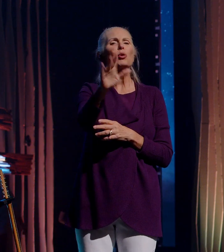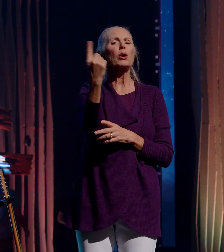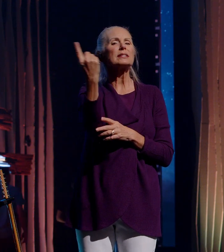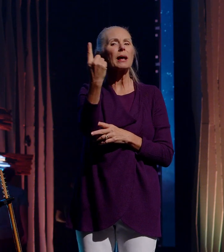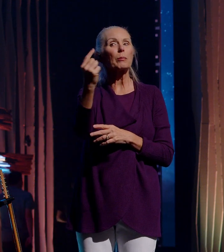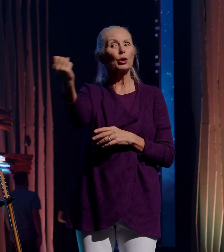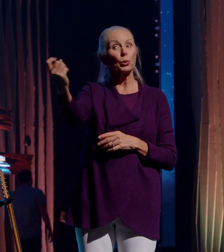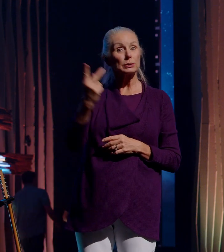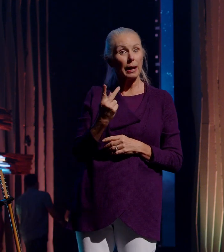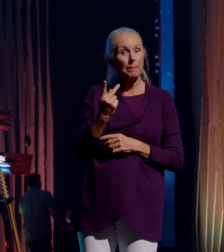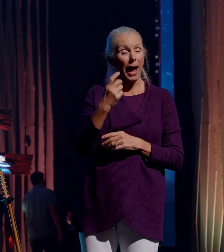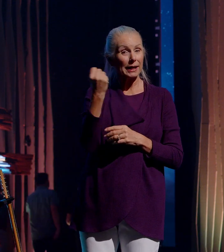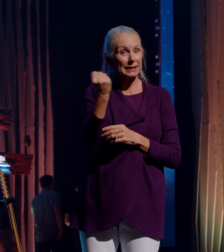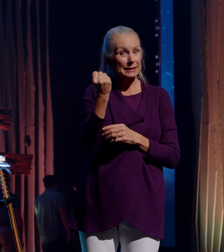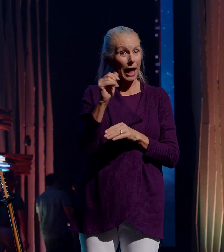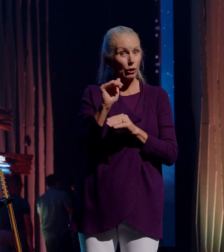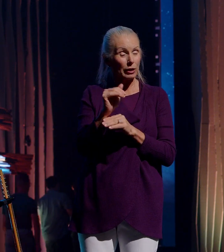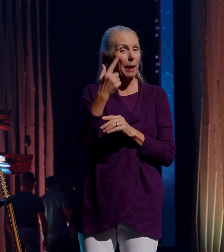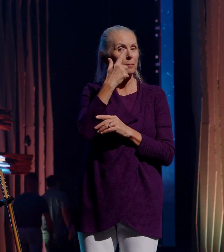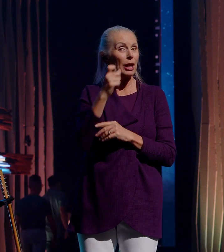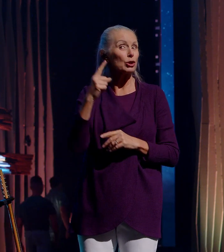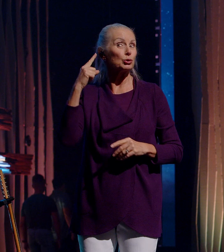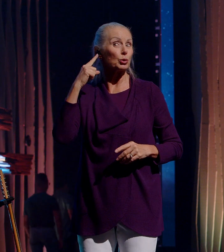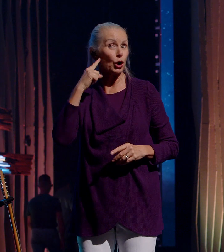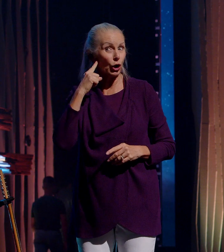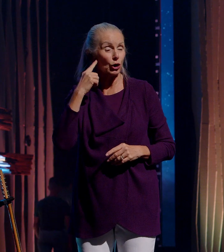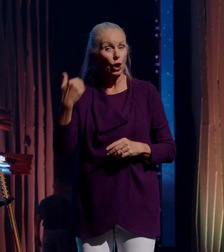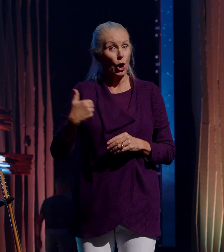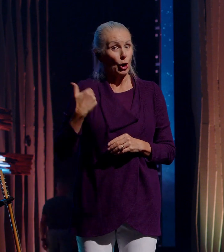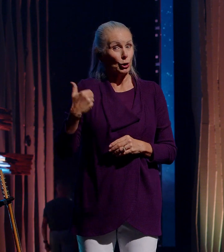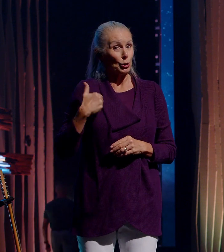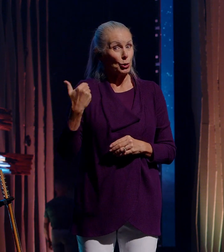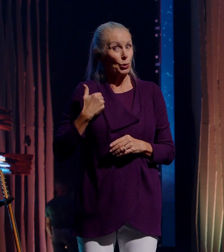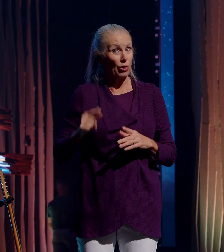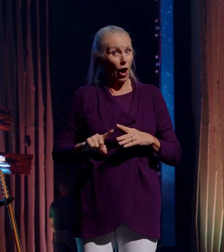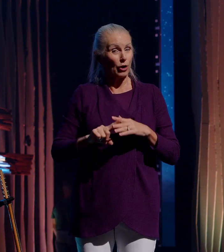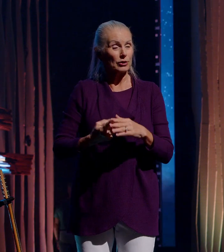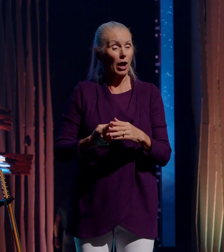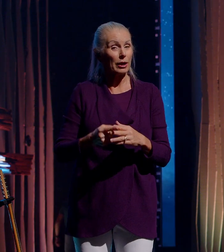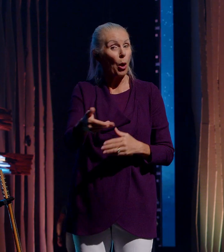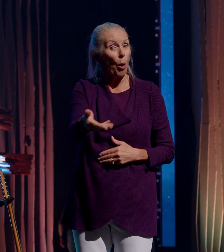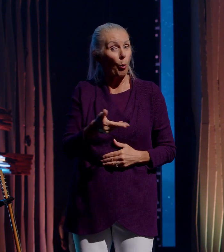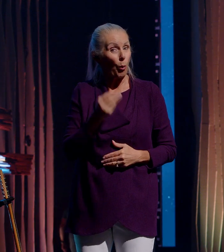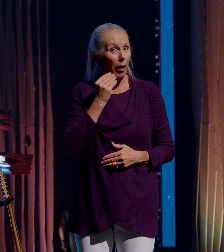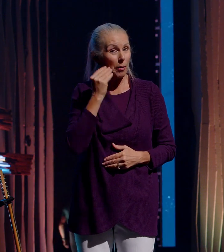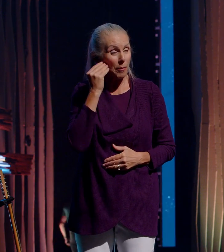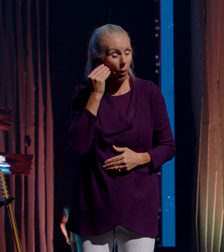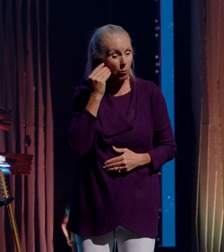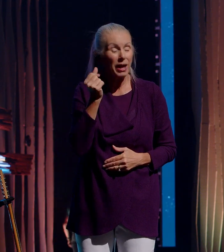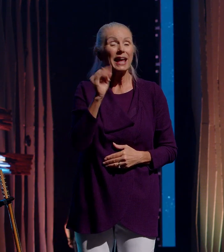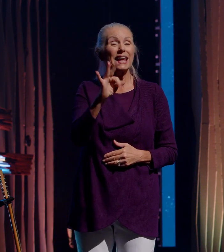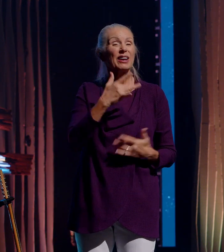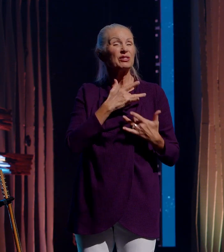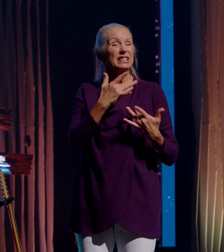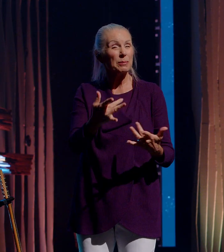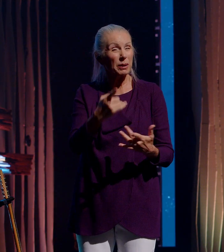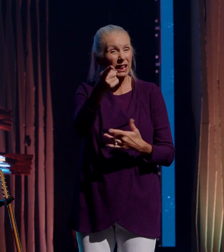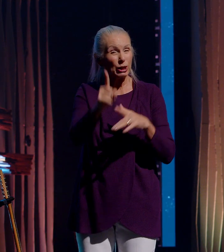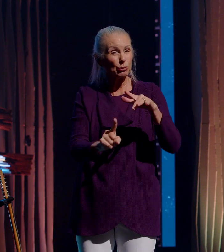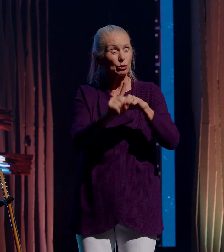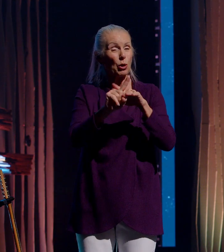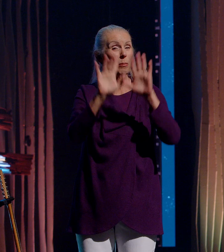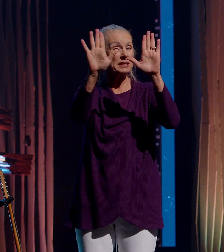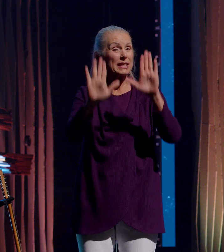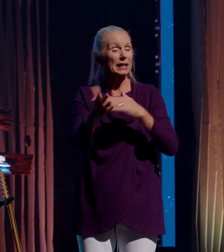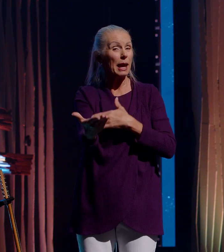to Saturday service because you heard we're going to start having youth now, welcome home, all right? If you're someone who typically goes on Sunday mornings and you're like,